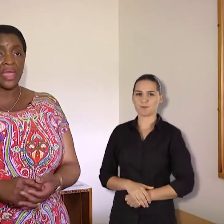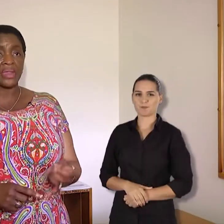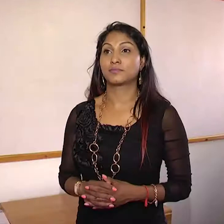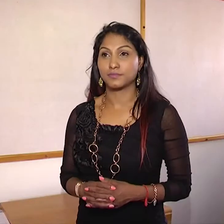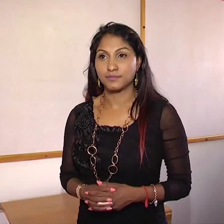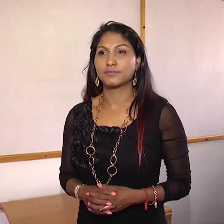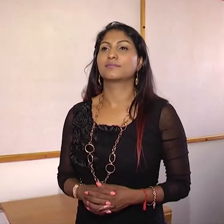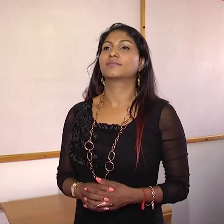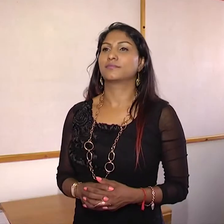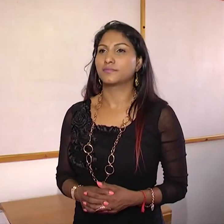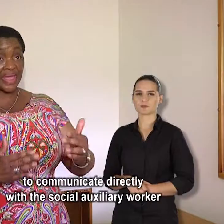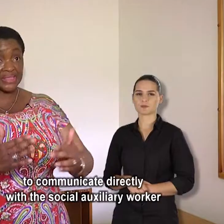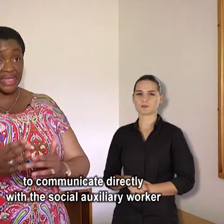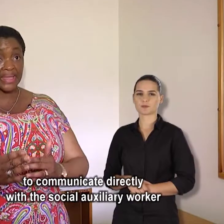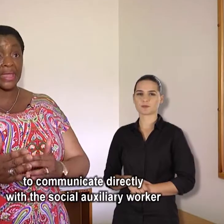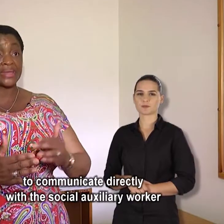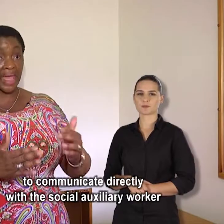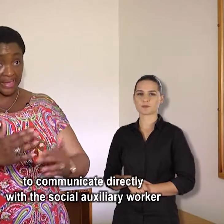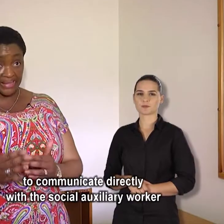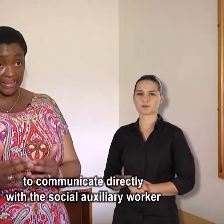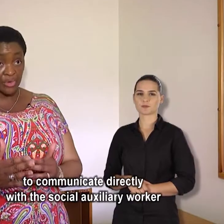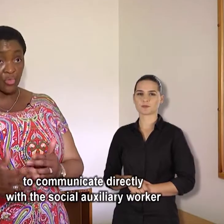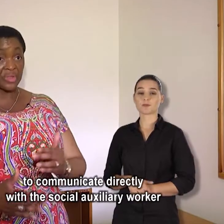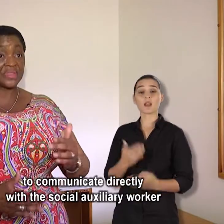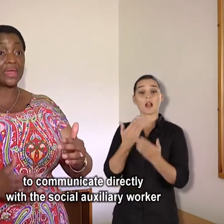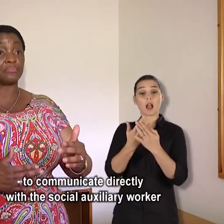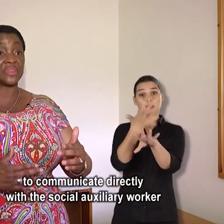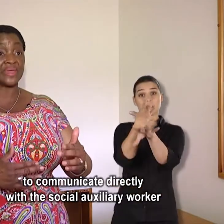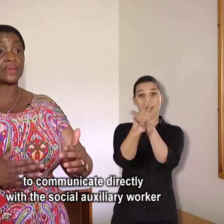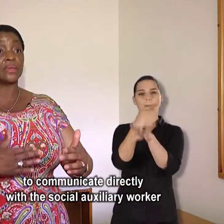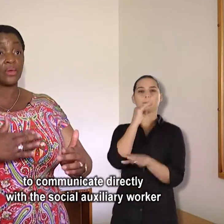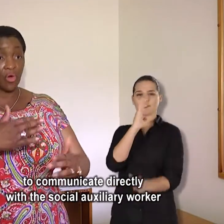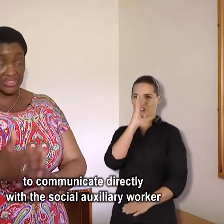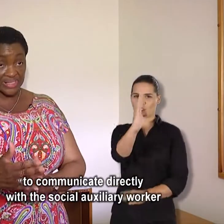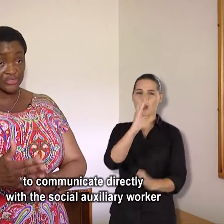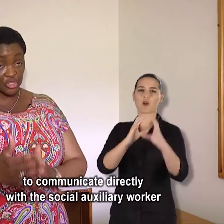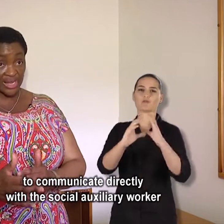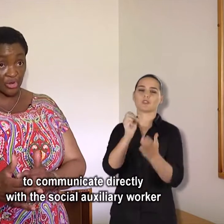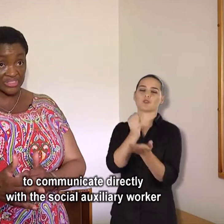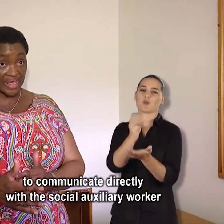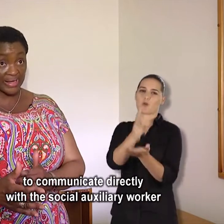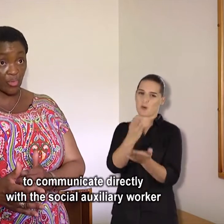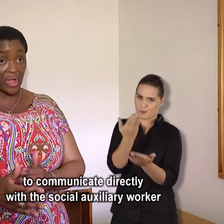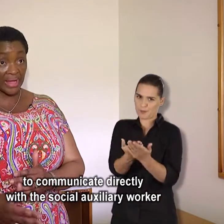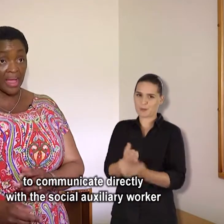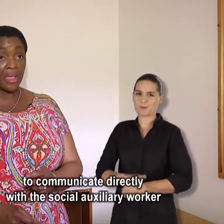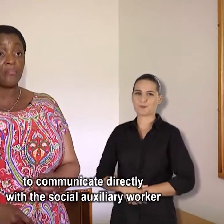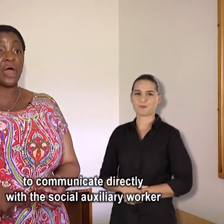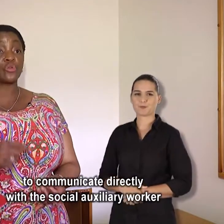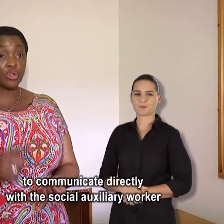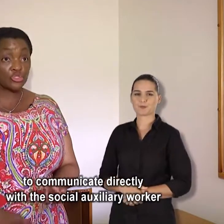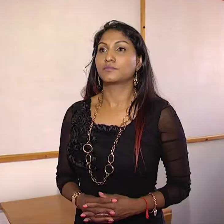the Skype so that they can communicate directly with the social auxiliary